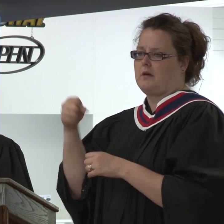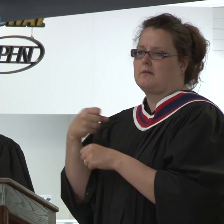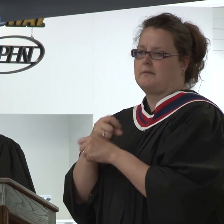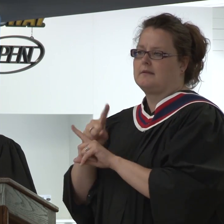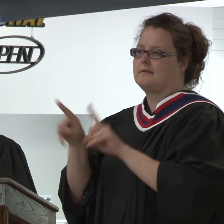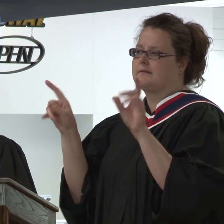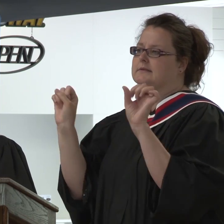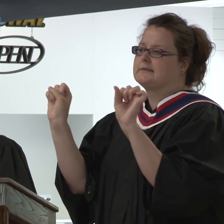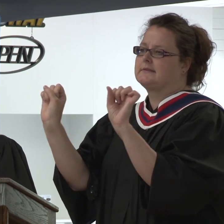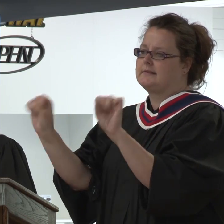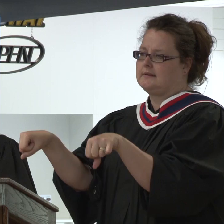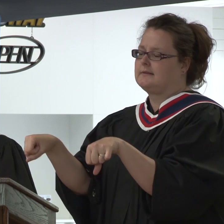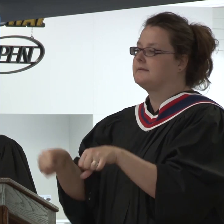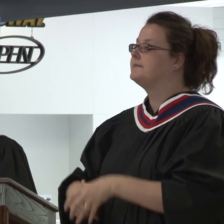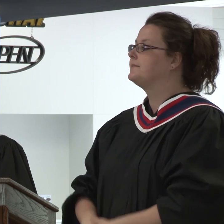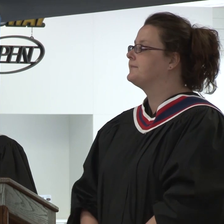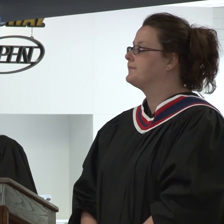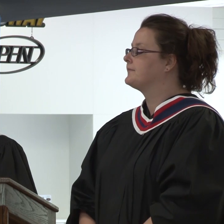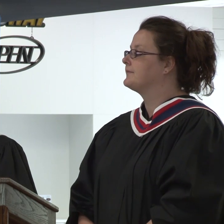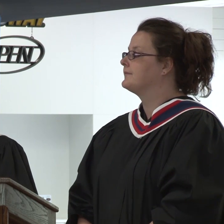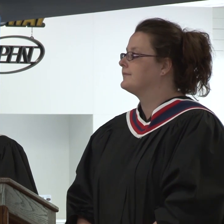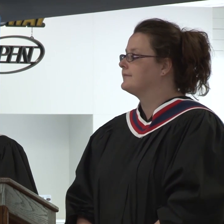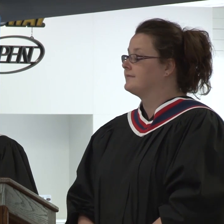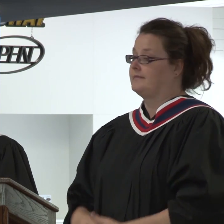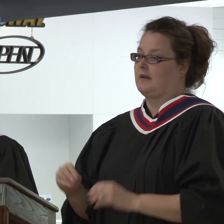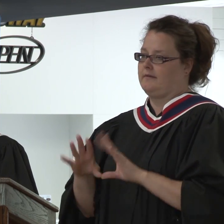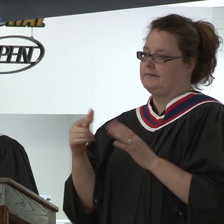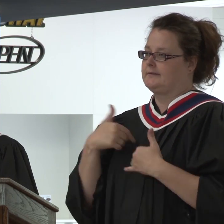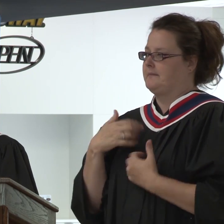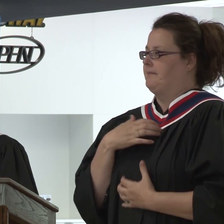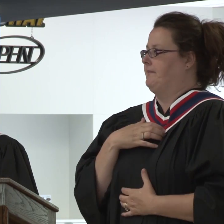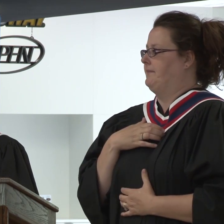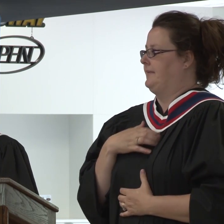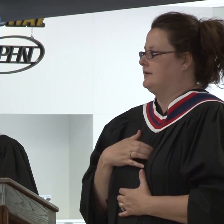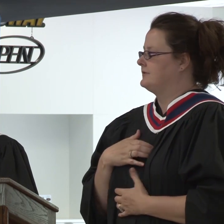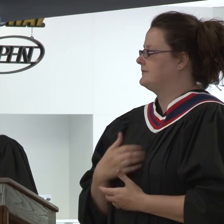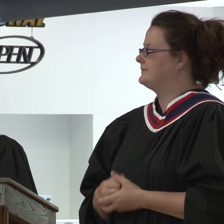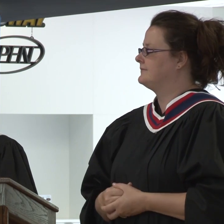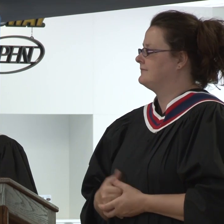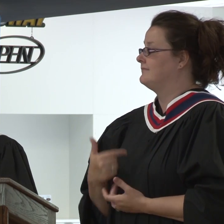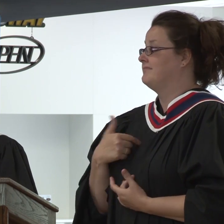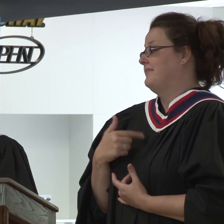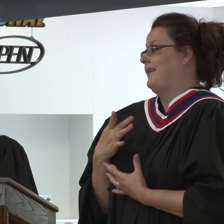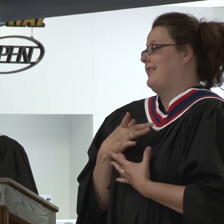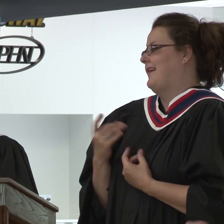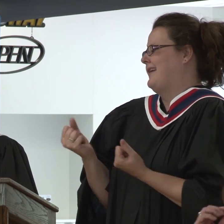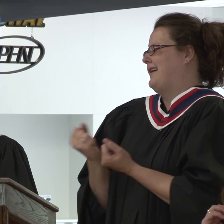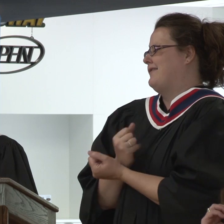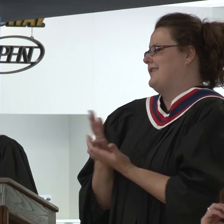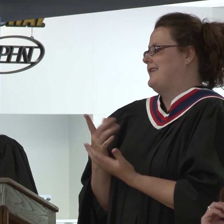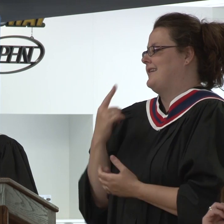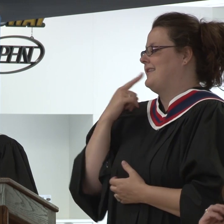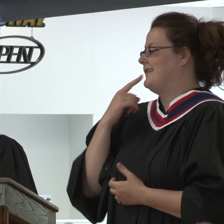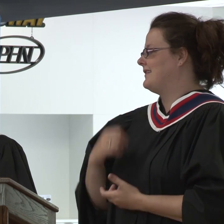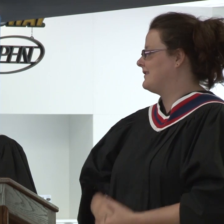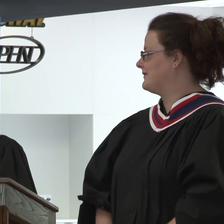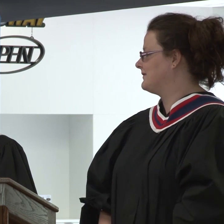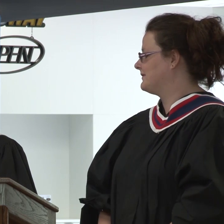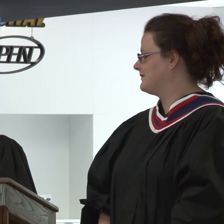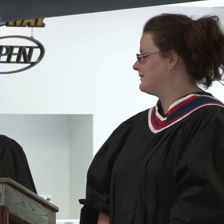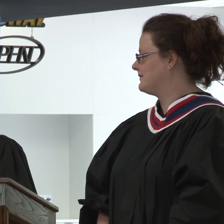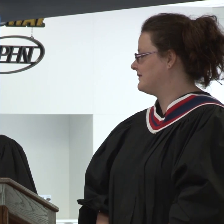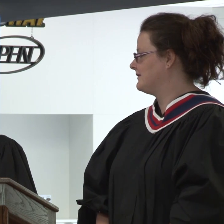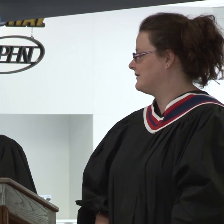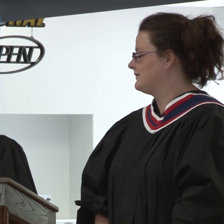a difference. As you can tell, I'm passionate. I guess I like everything. I'm